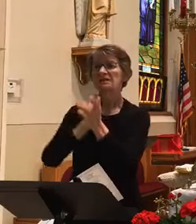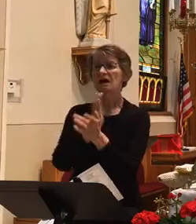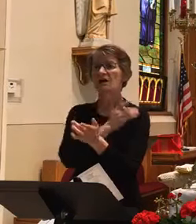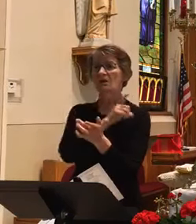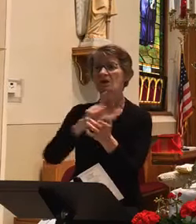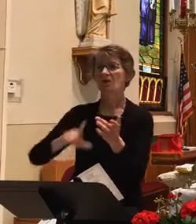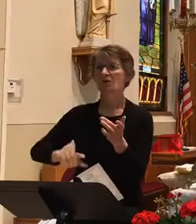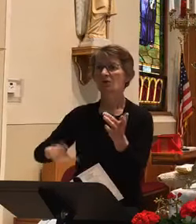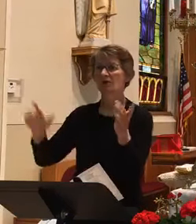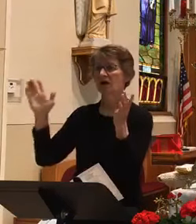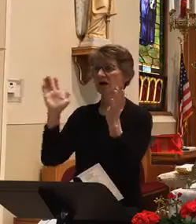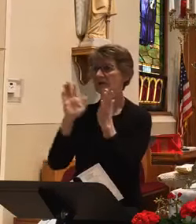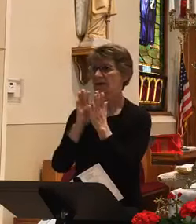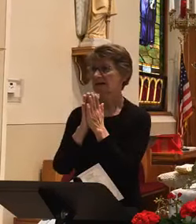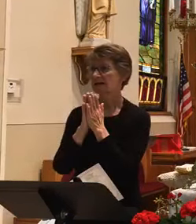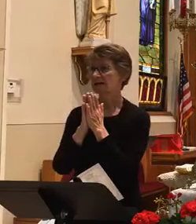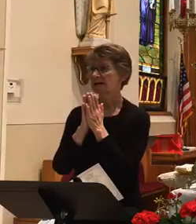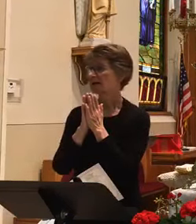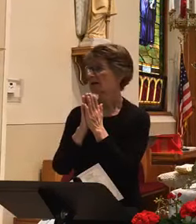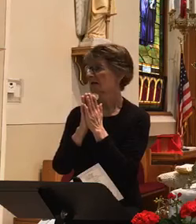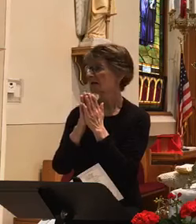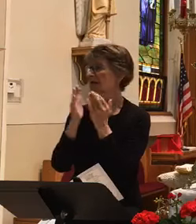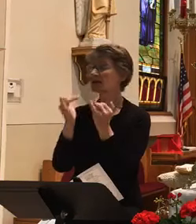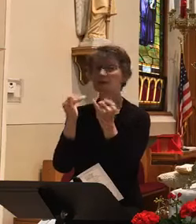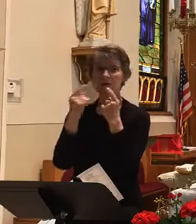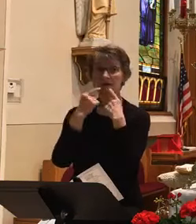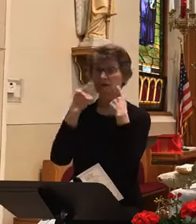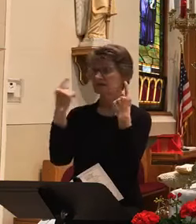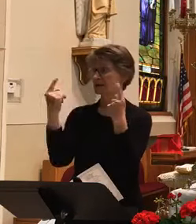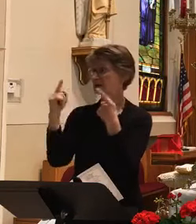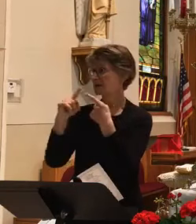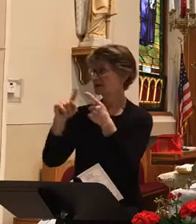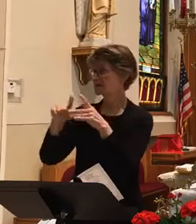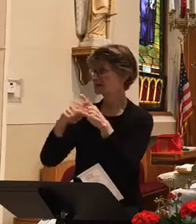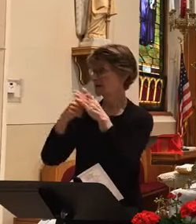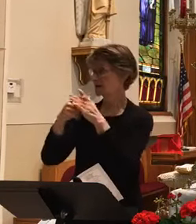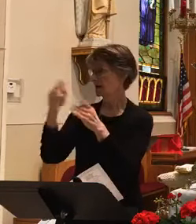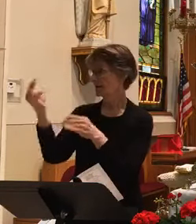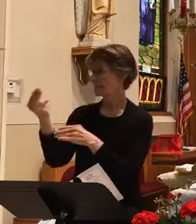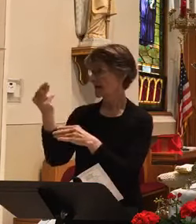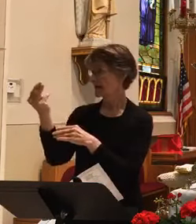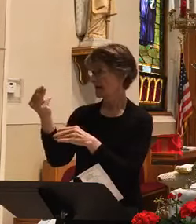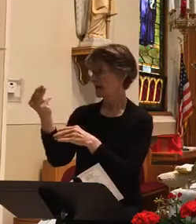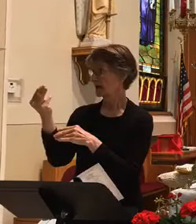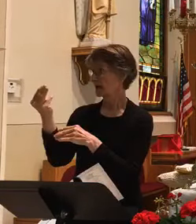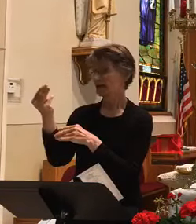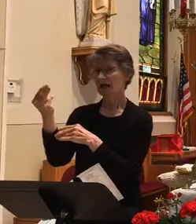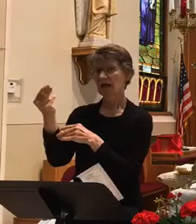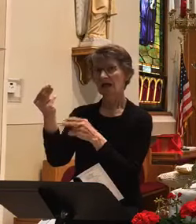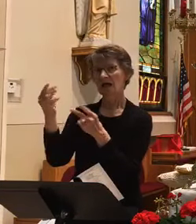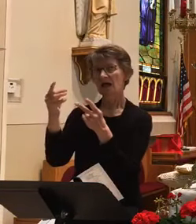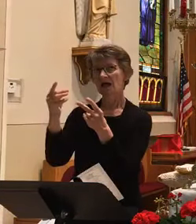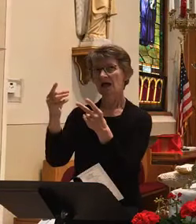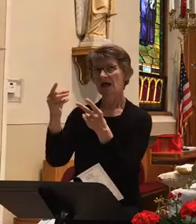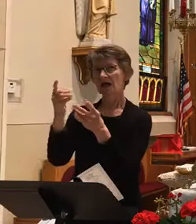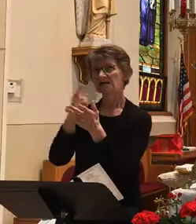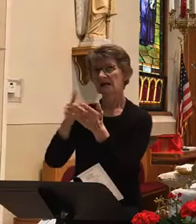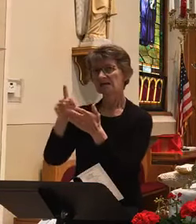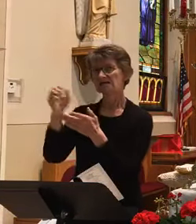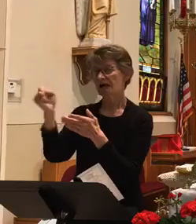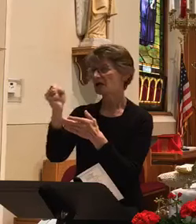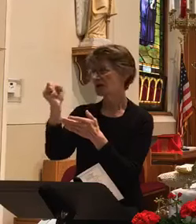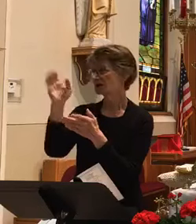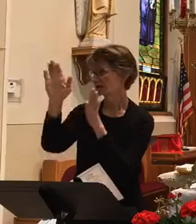Lord. Amen. Just by way of announcement, starting on Monday and next